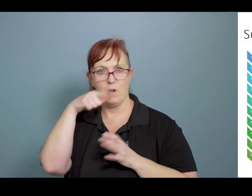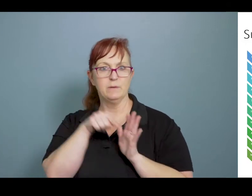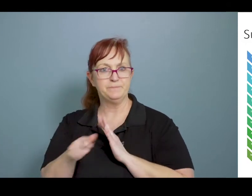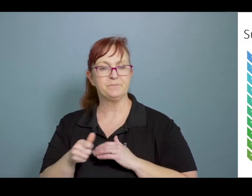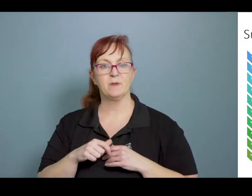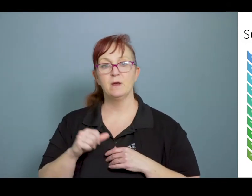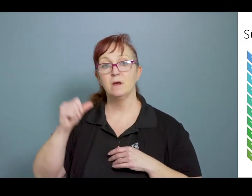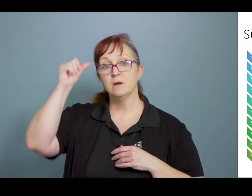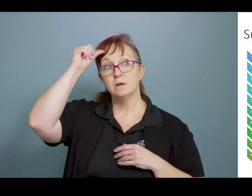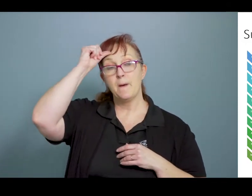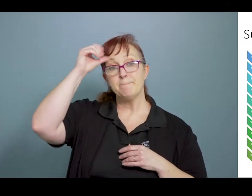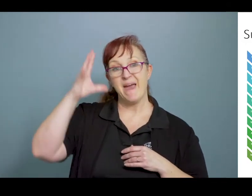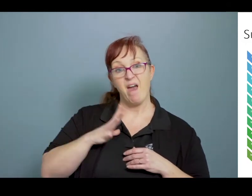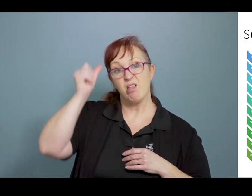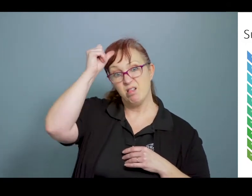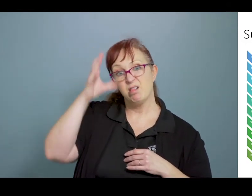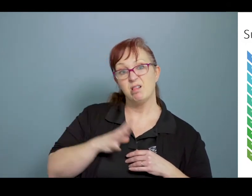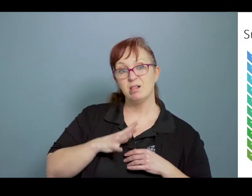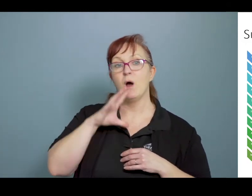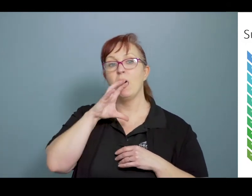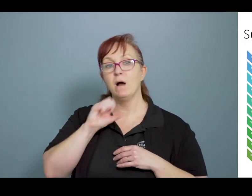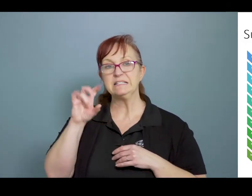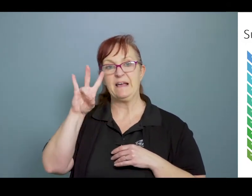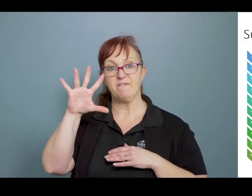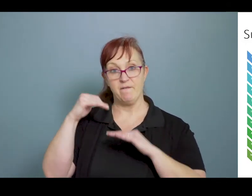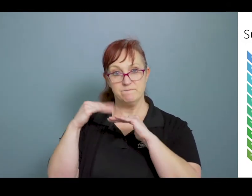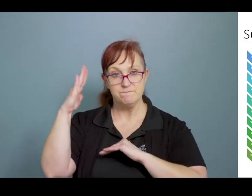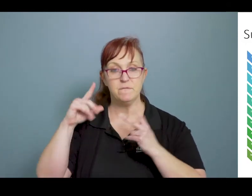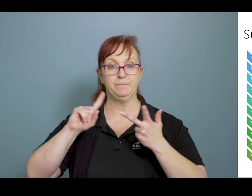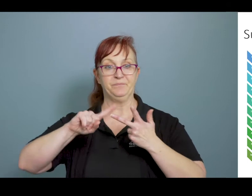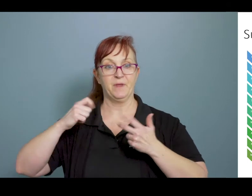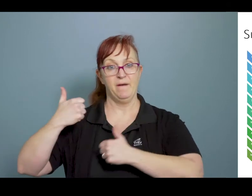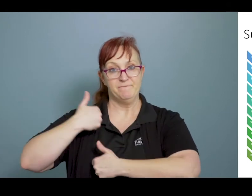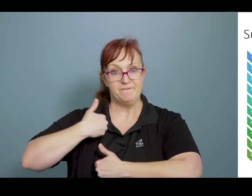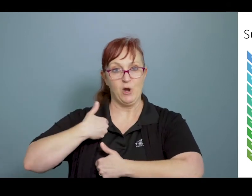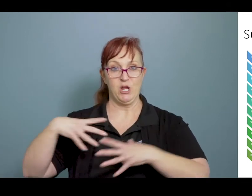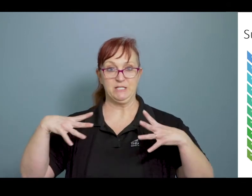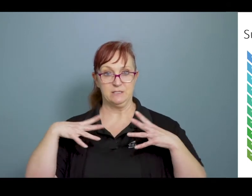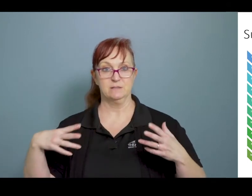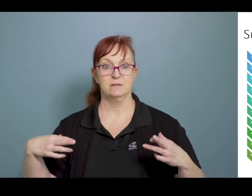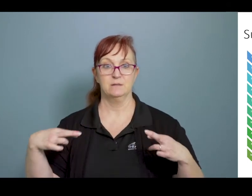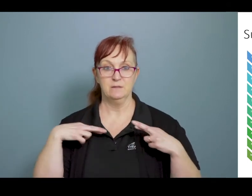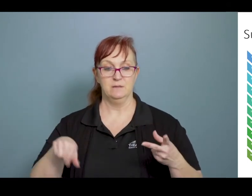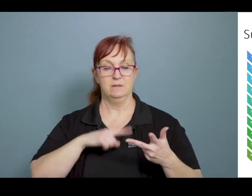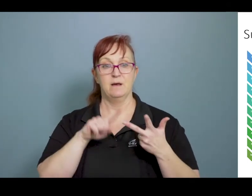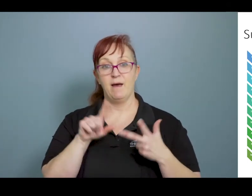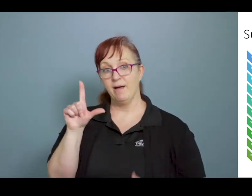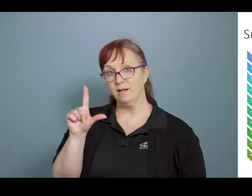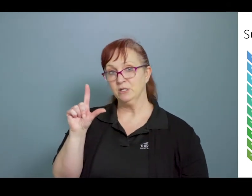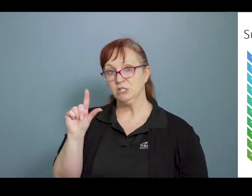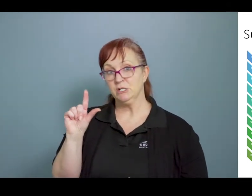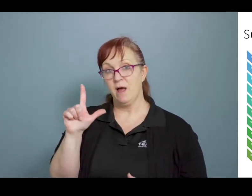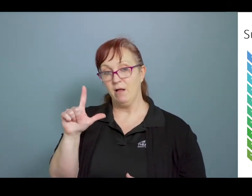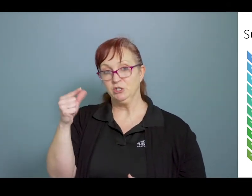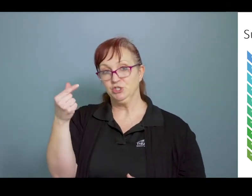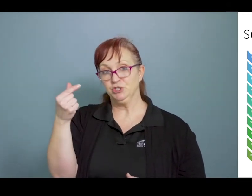Male gender, being over 75, veterans, and the LGBTQ plus communities are particularly